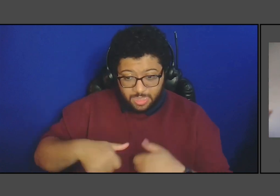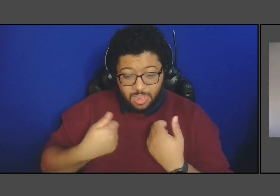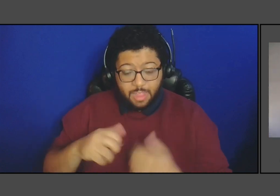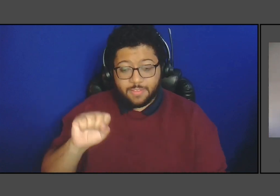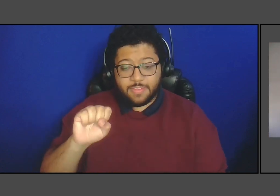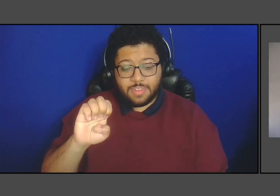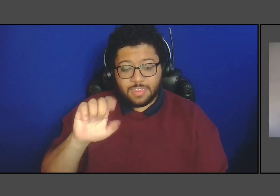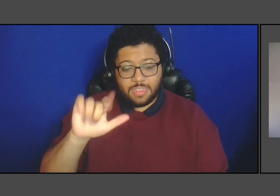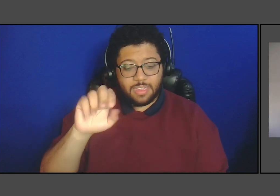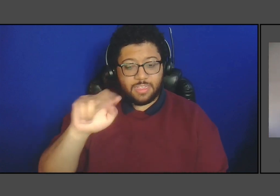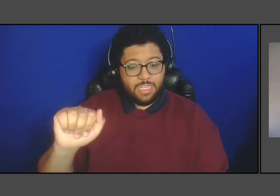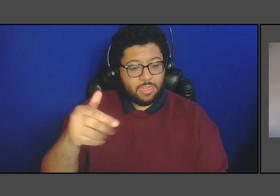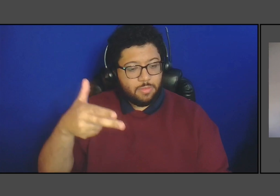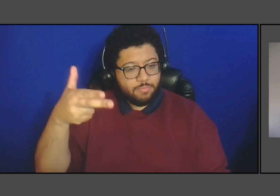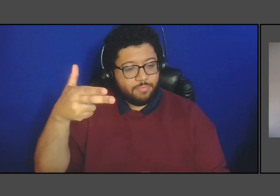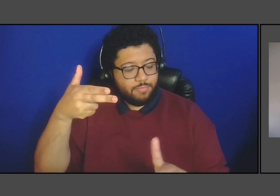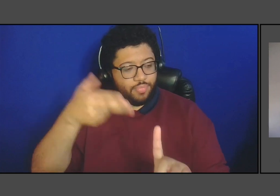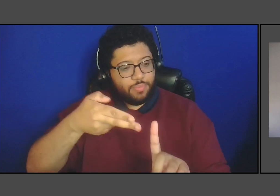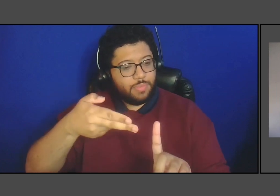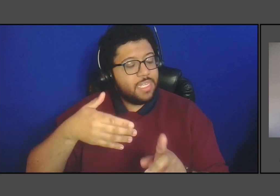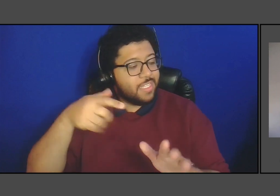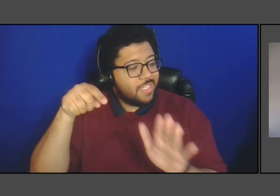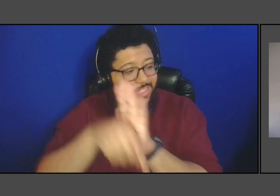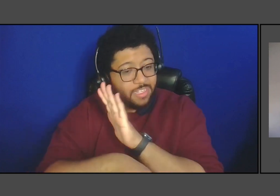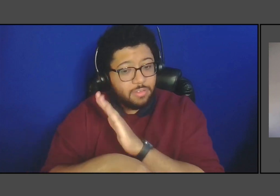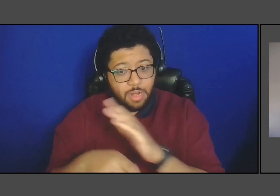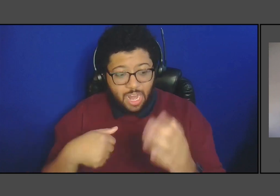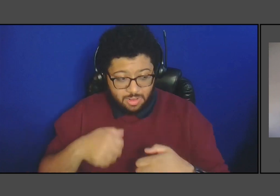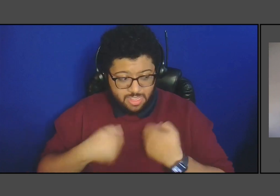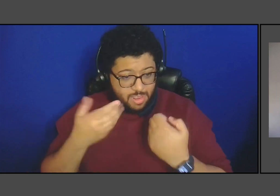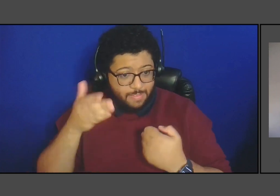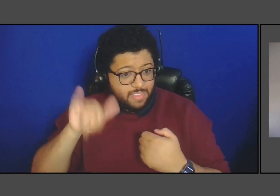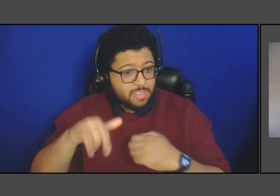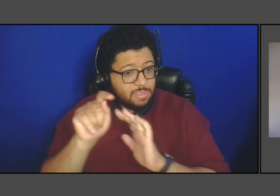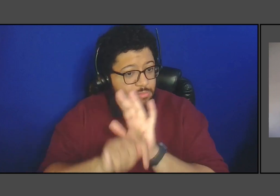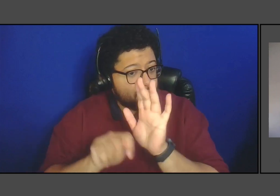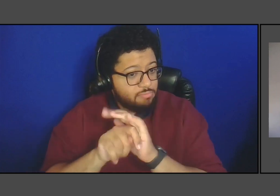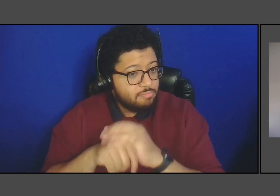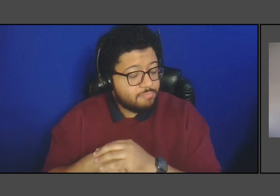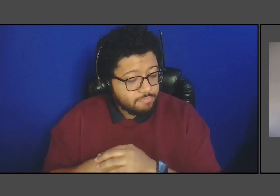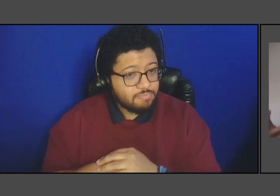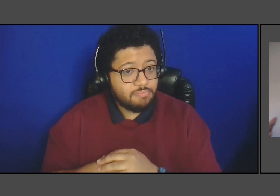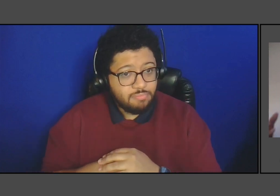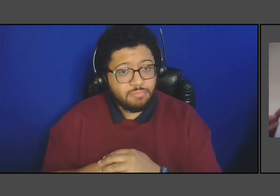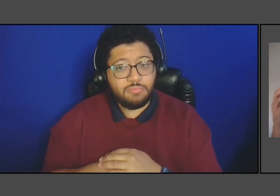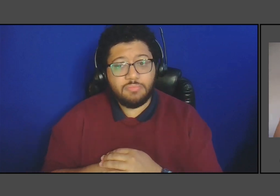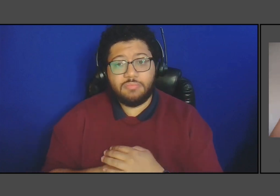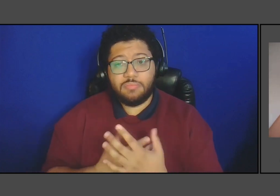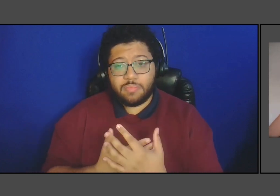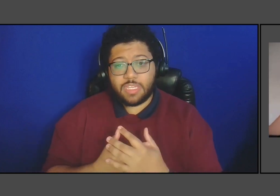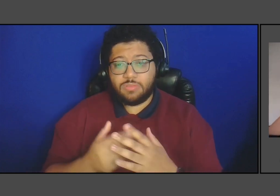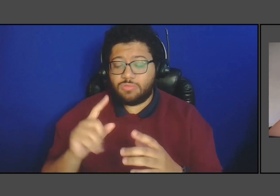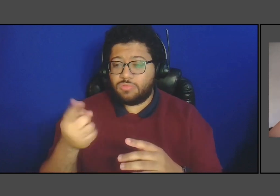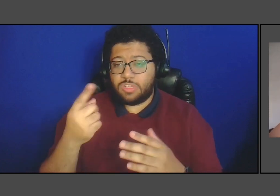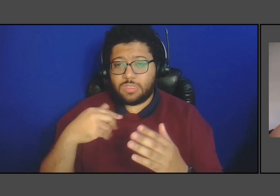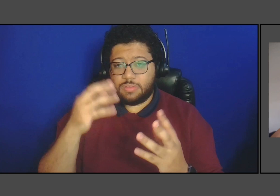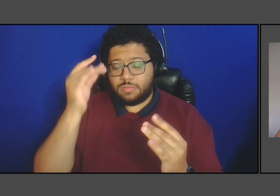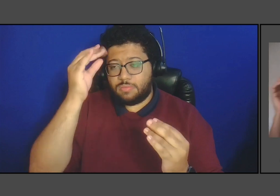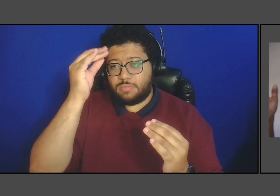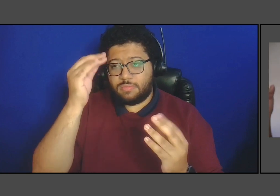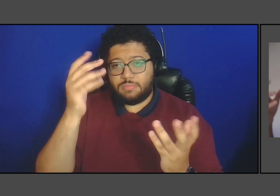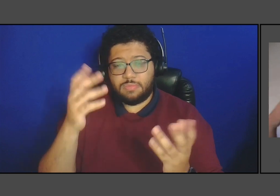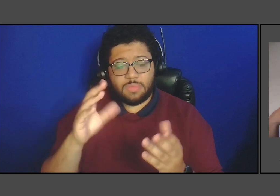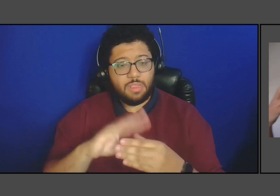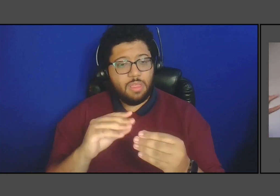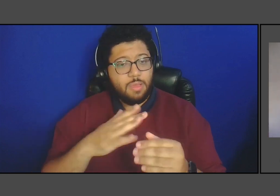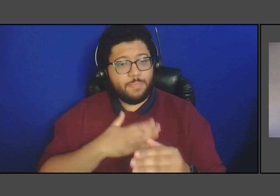frame. And yeah, you know, so just speaking about my generation, you know,